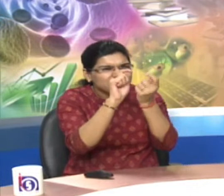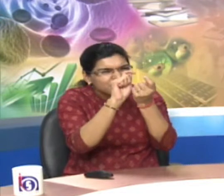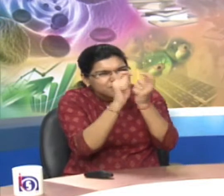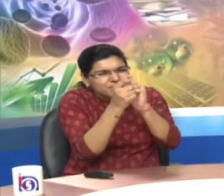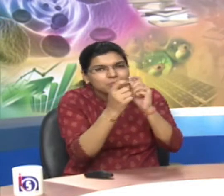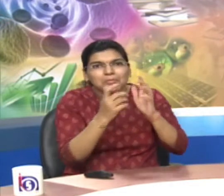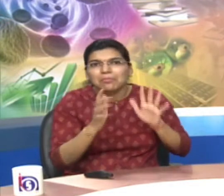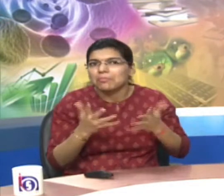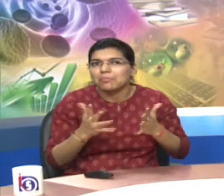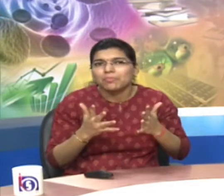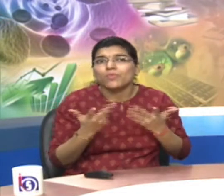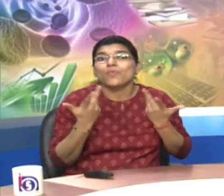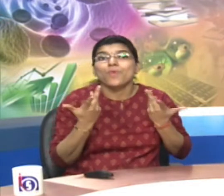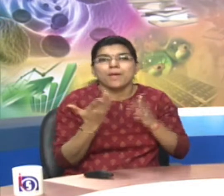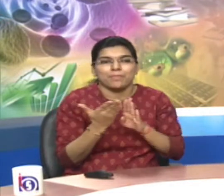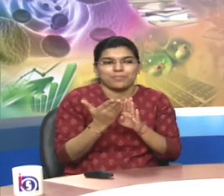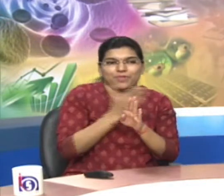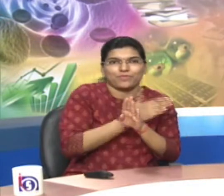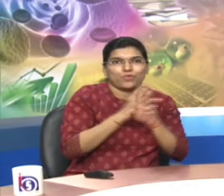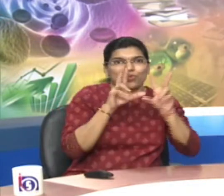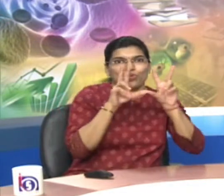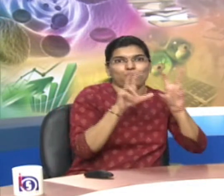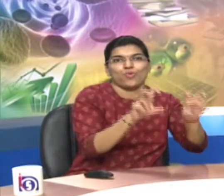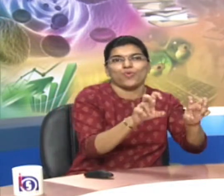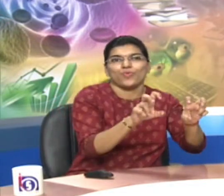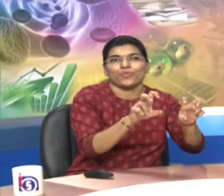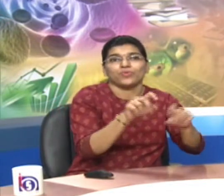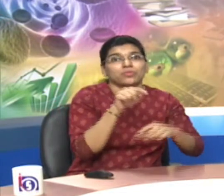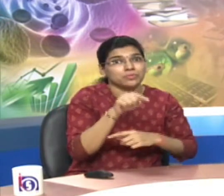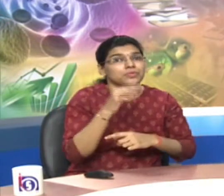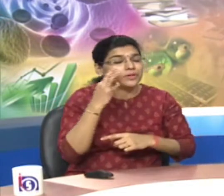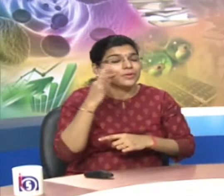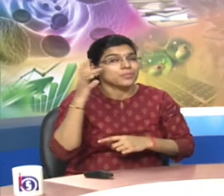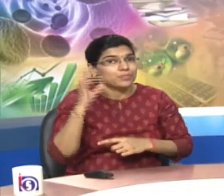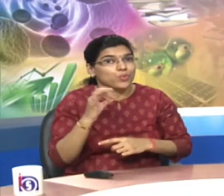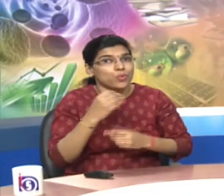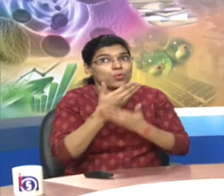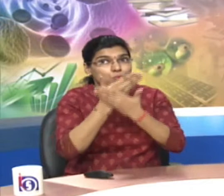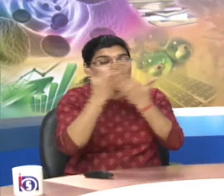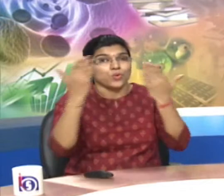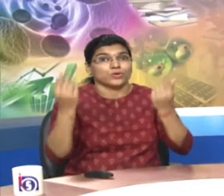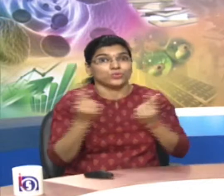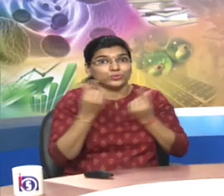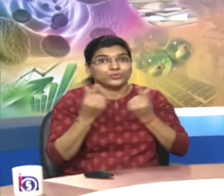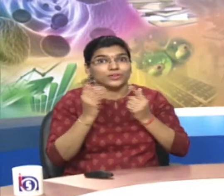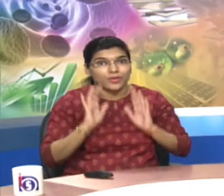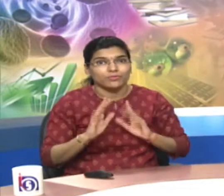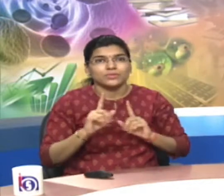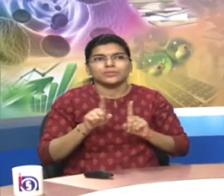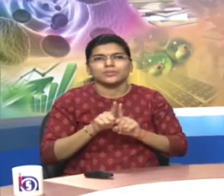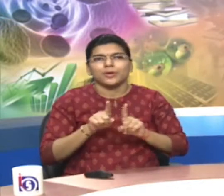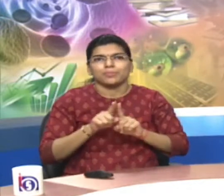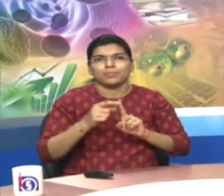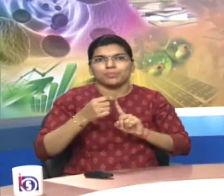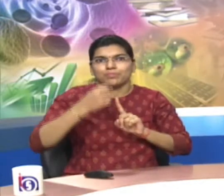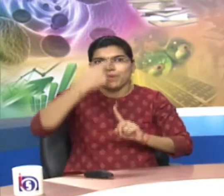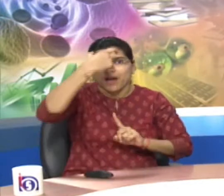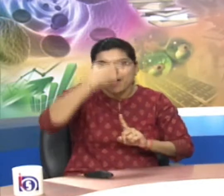file and cannot steal the data because we have already protected our data earlier. So this is really